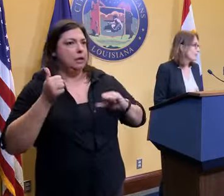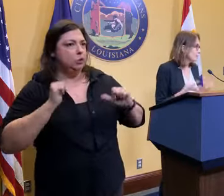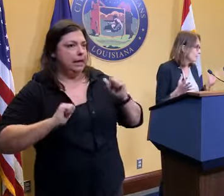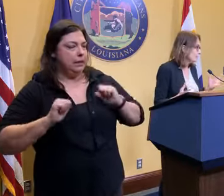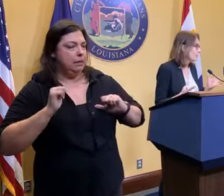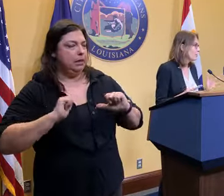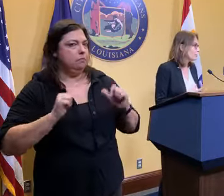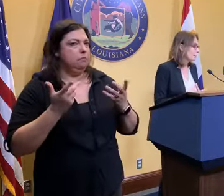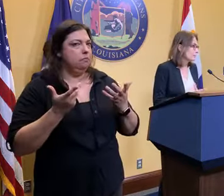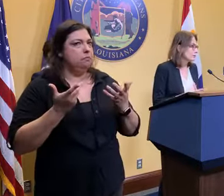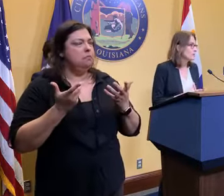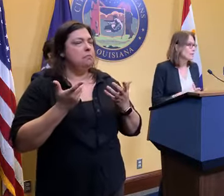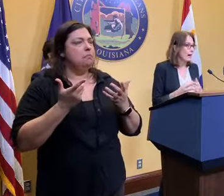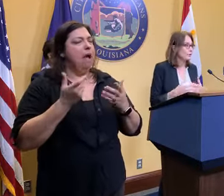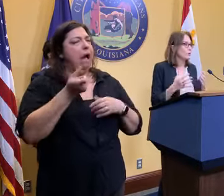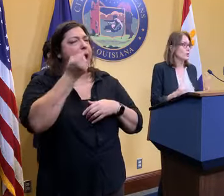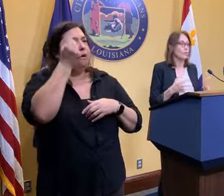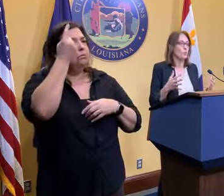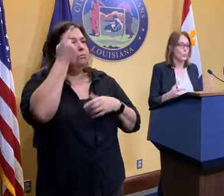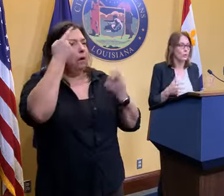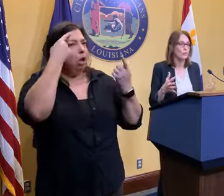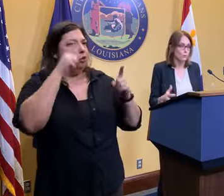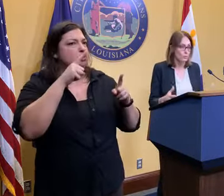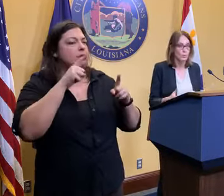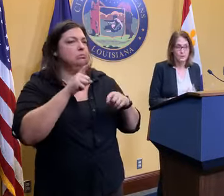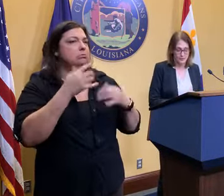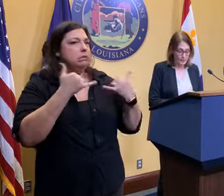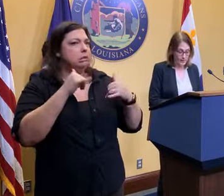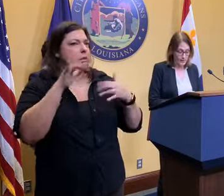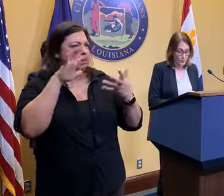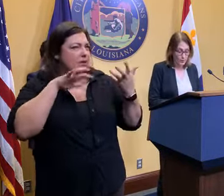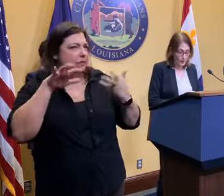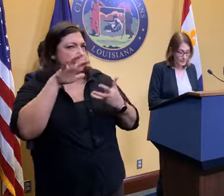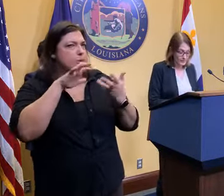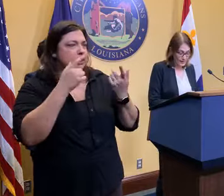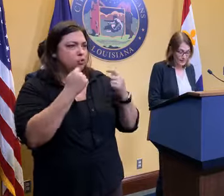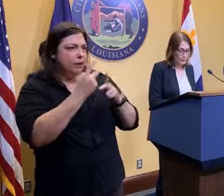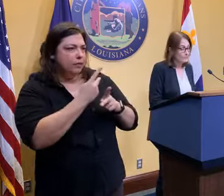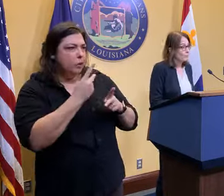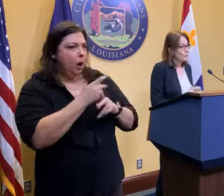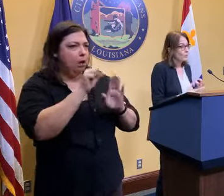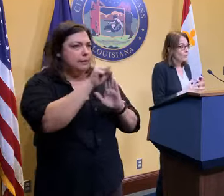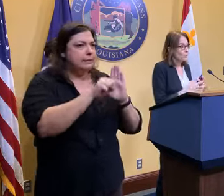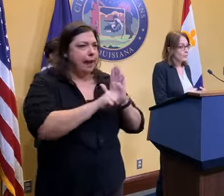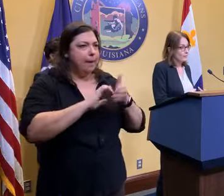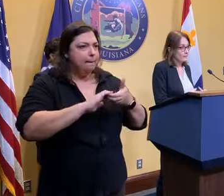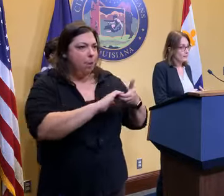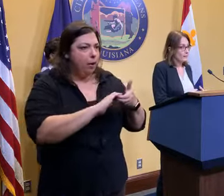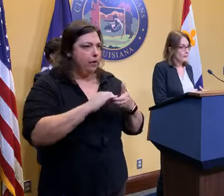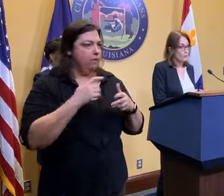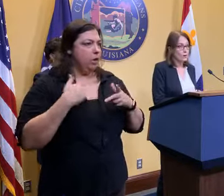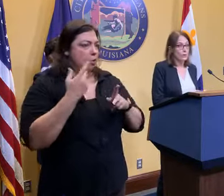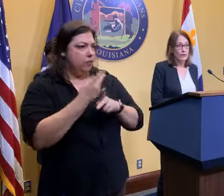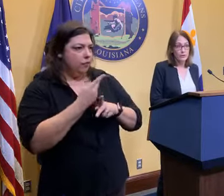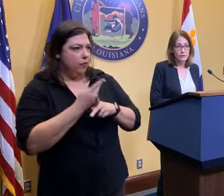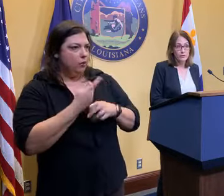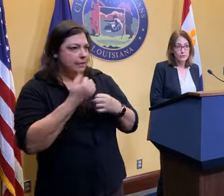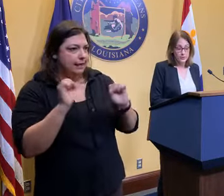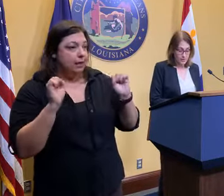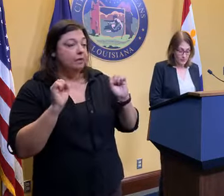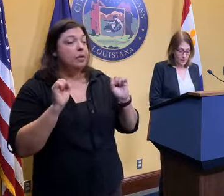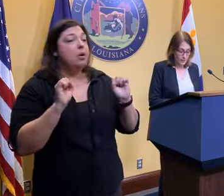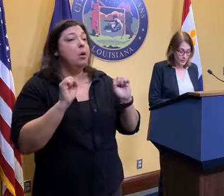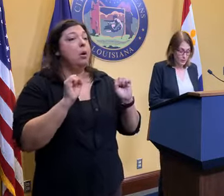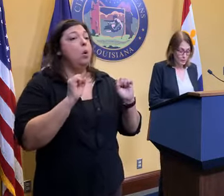have been, a little confusing as we try to work through with the state what is safe. We at the city have been working very closely